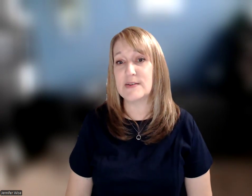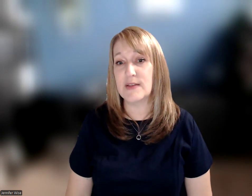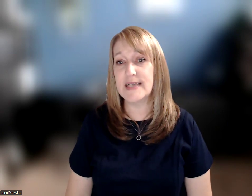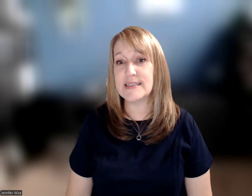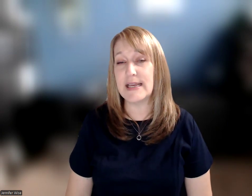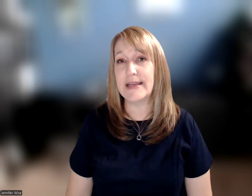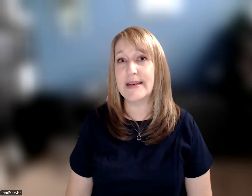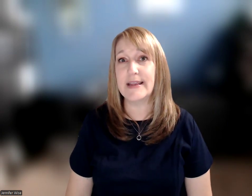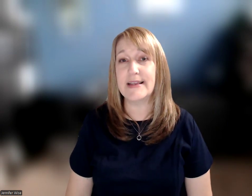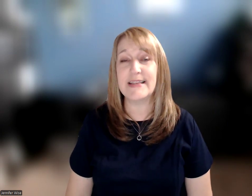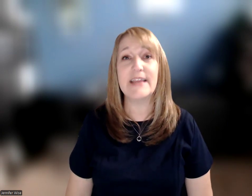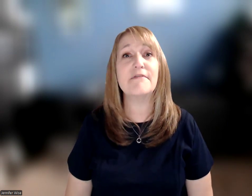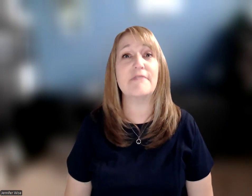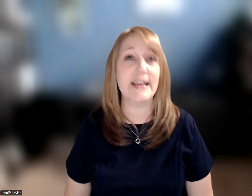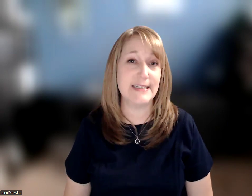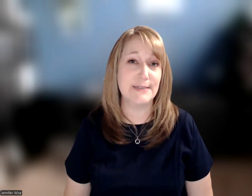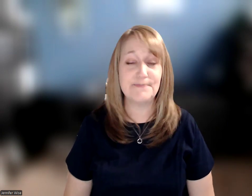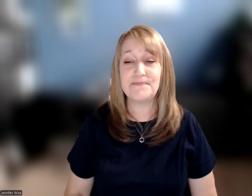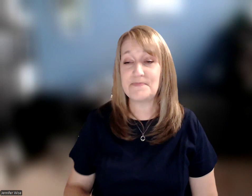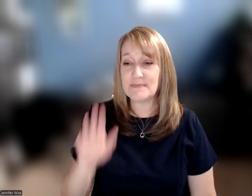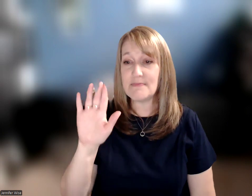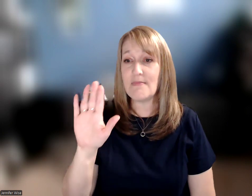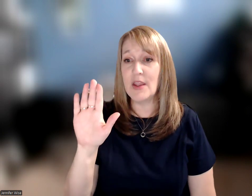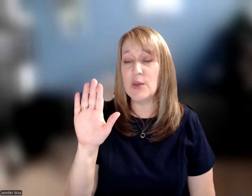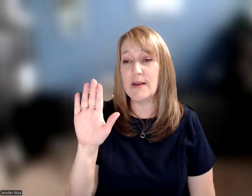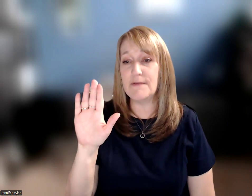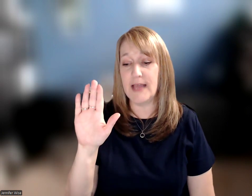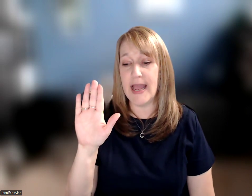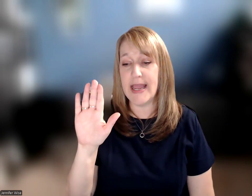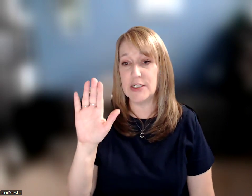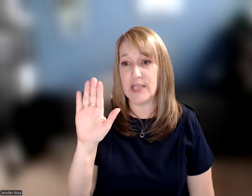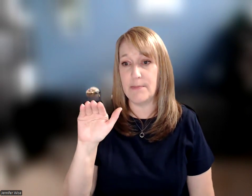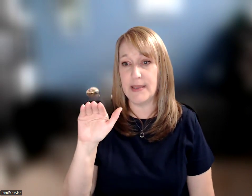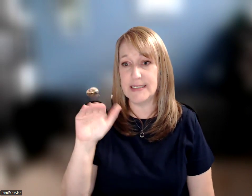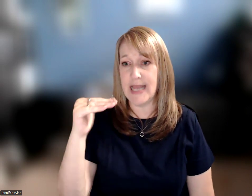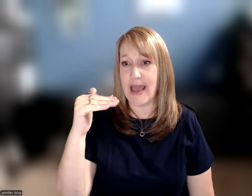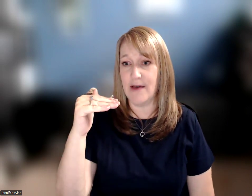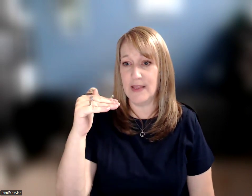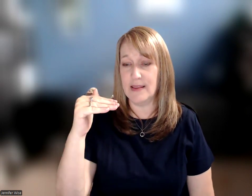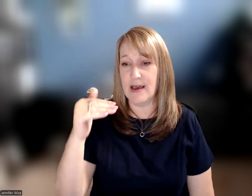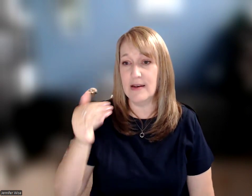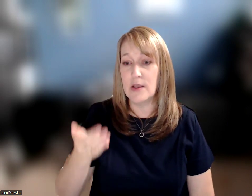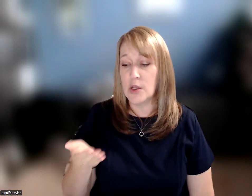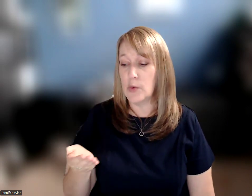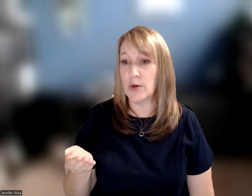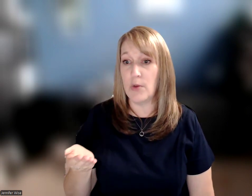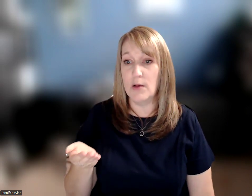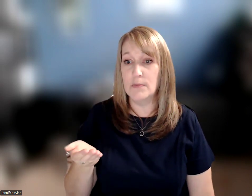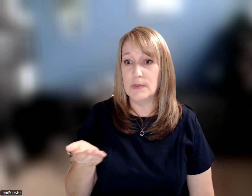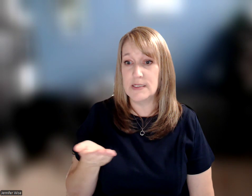the next sign is invite. You want a flat handshake bent in half like that. You want your palm to